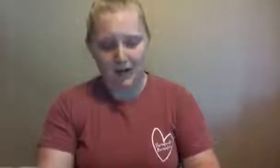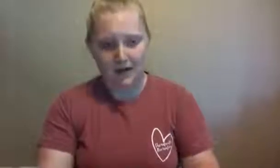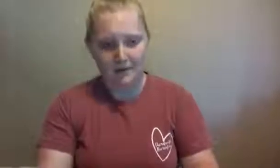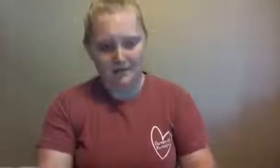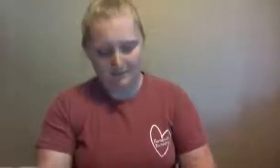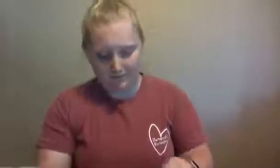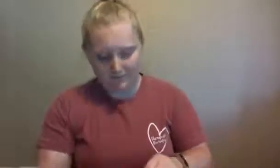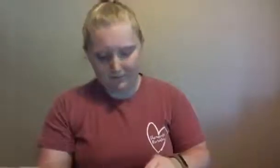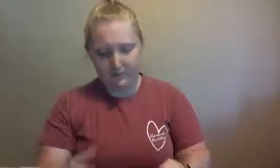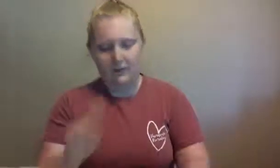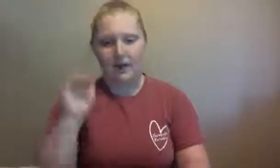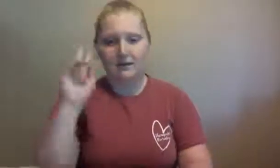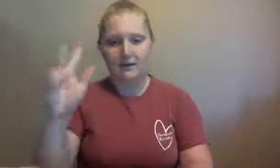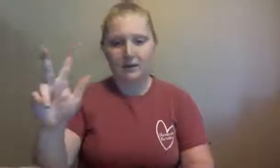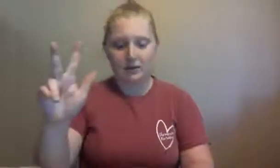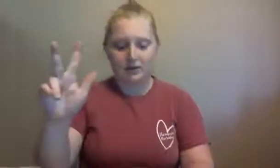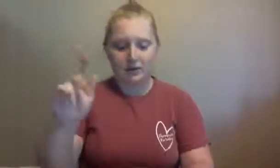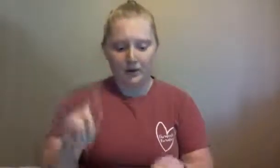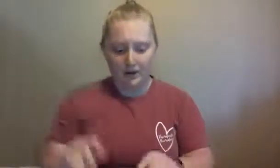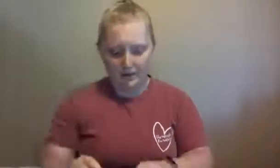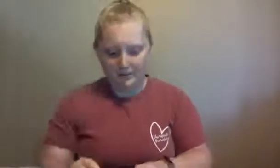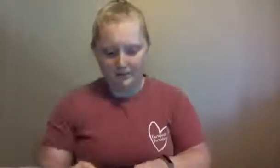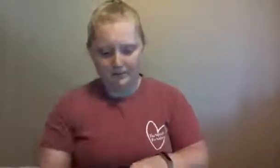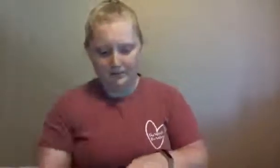okay? So that was number 3.